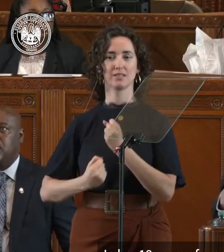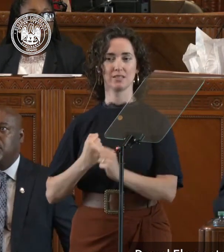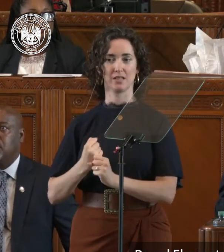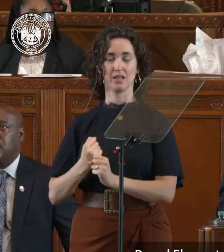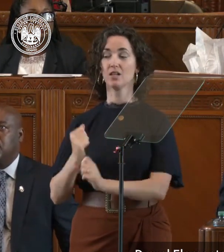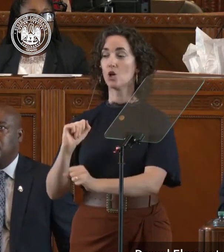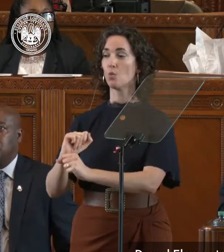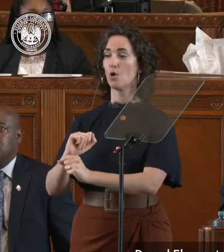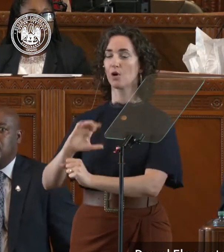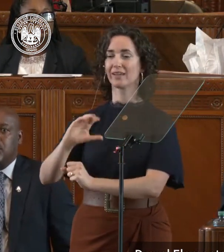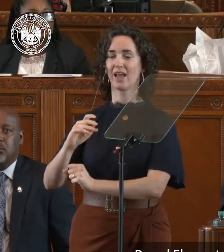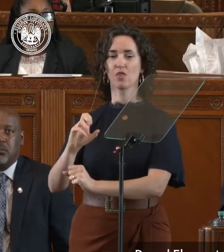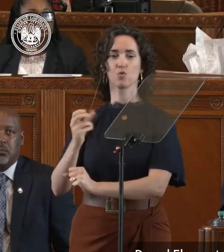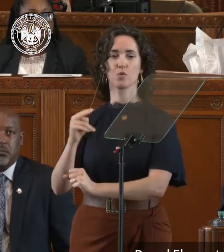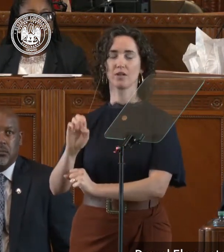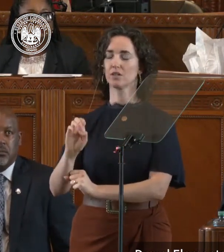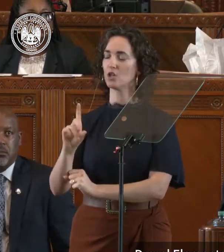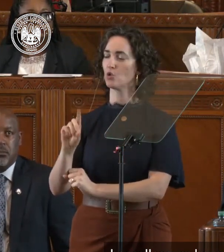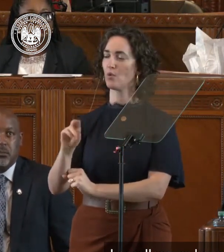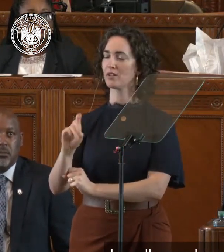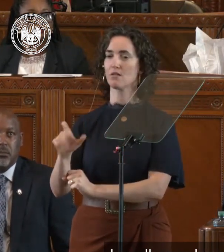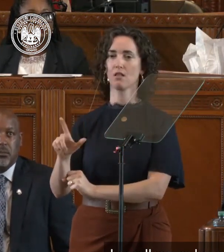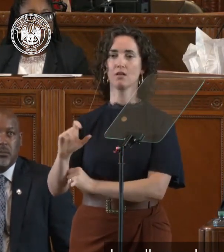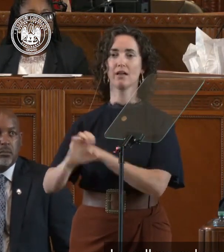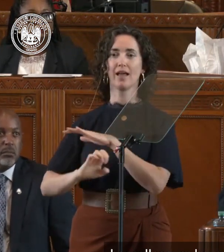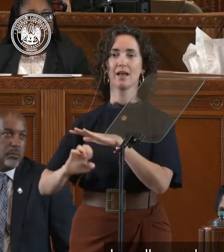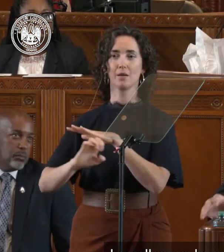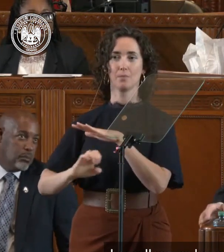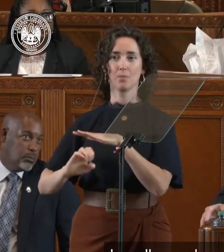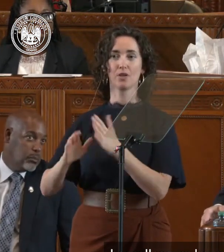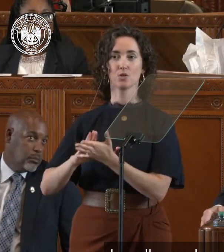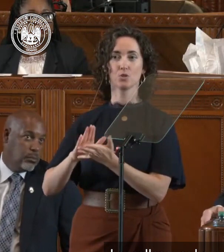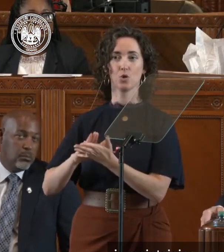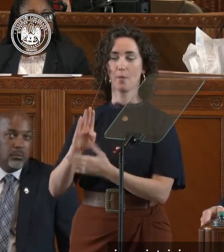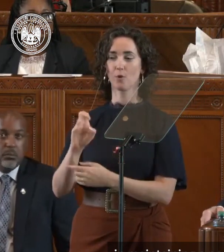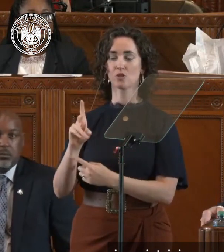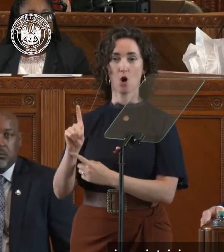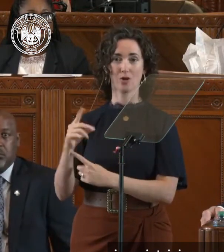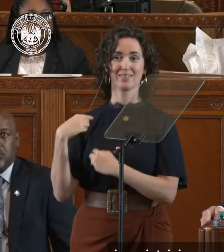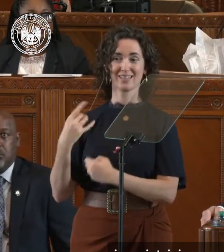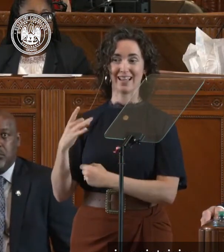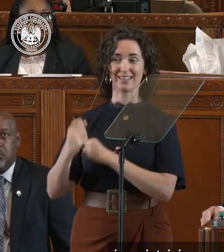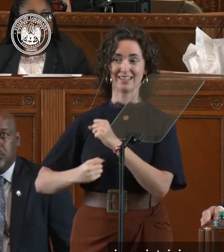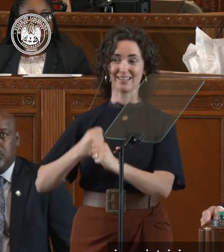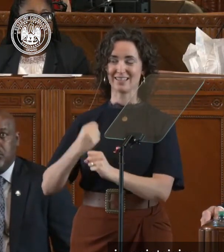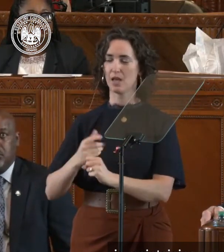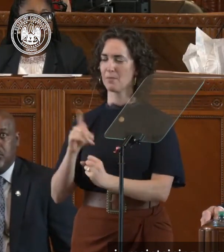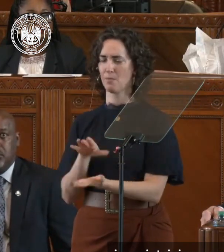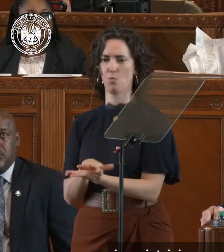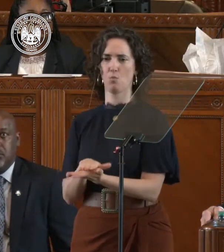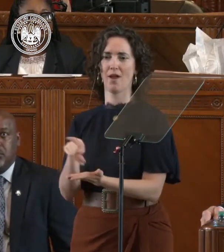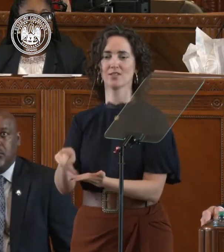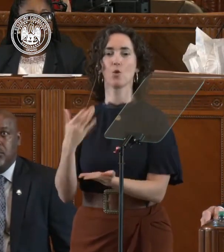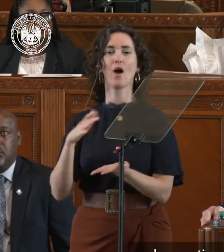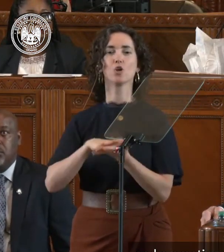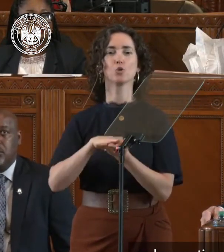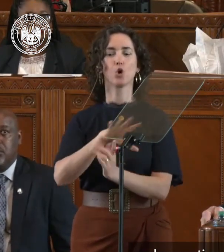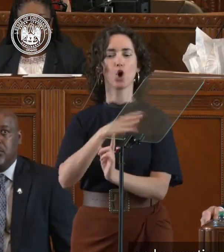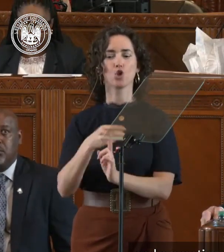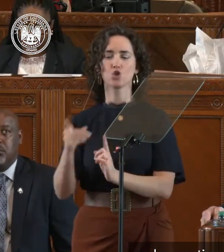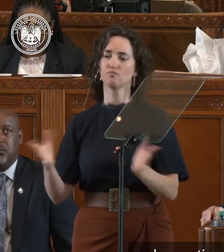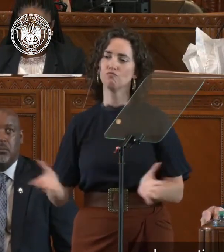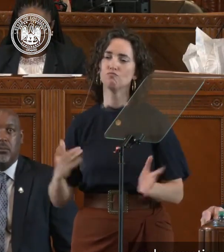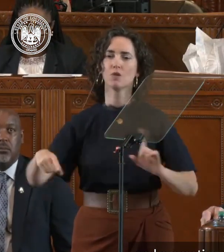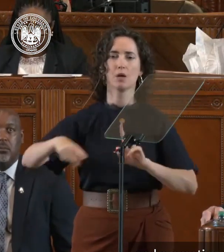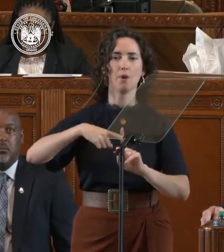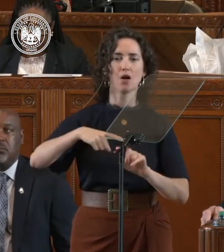at Catherine Drexel Elementary in Broussard, her colleagues have praised her vital role in maintaining a positive school culture and